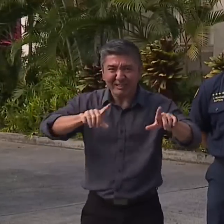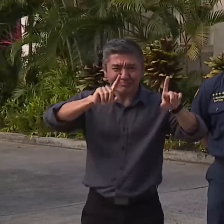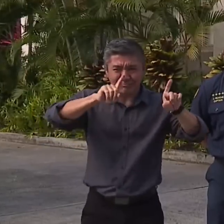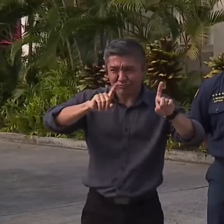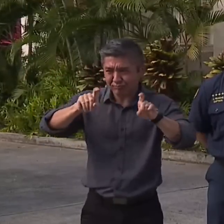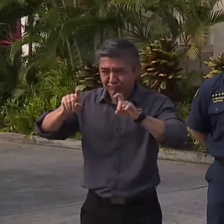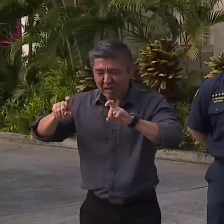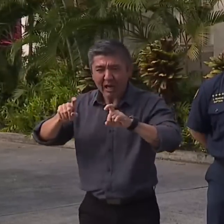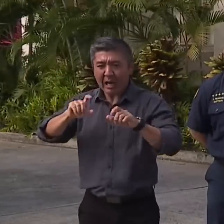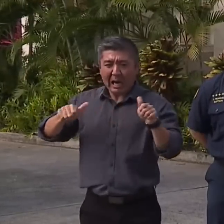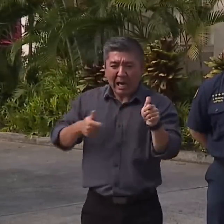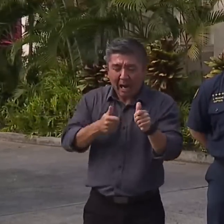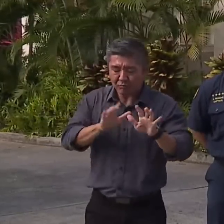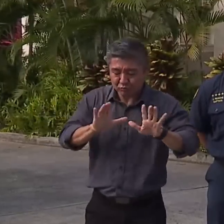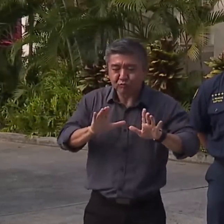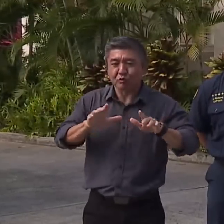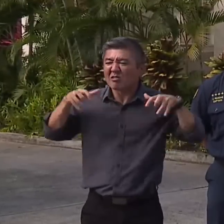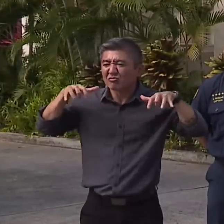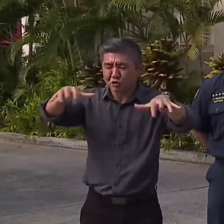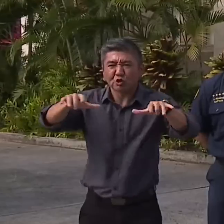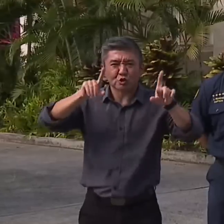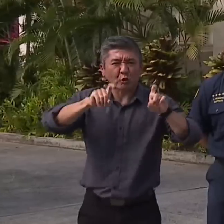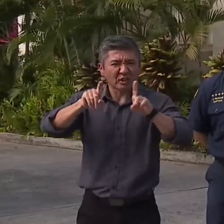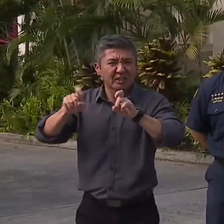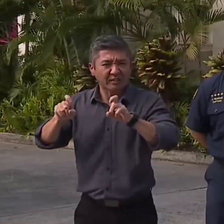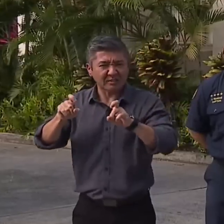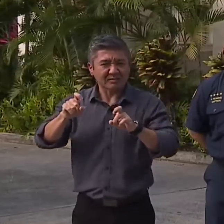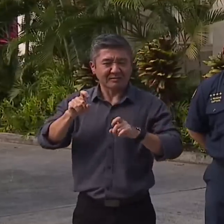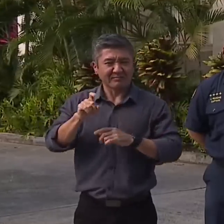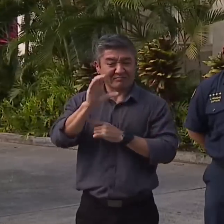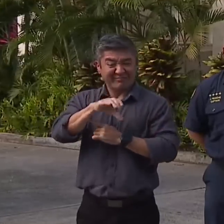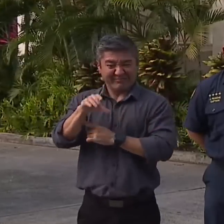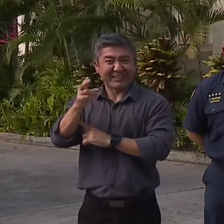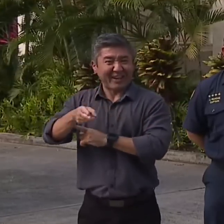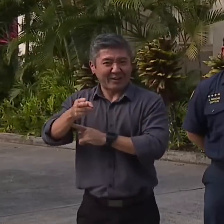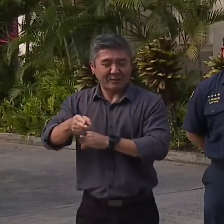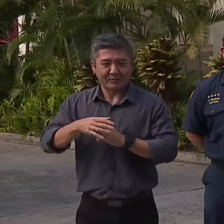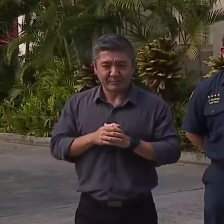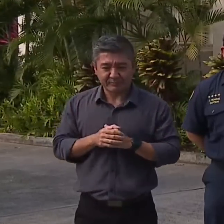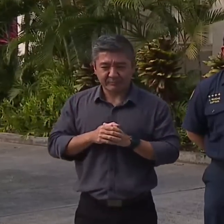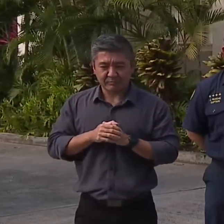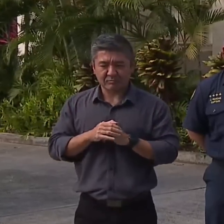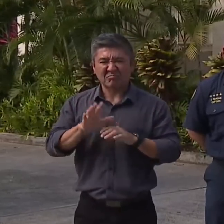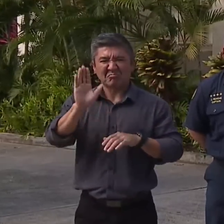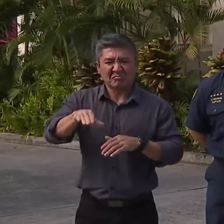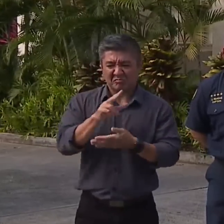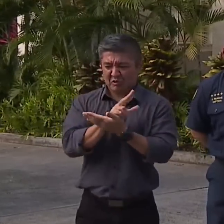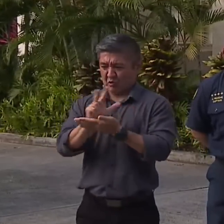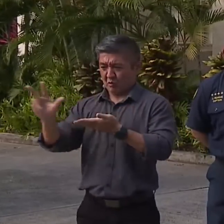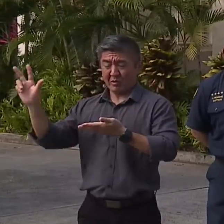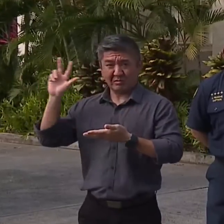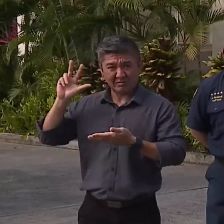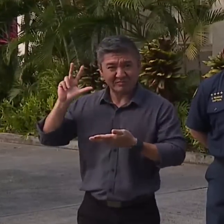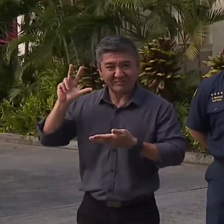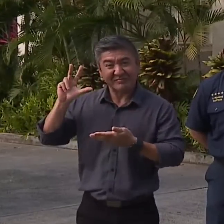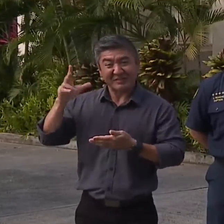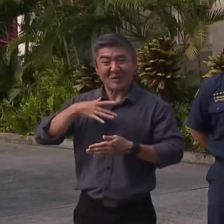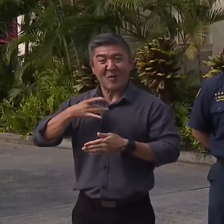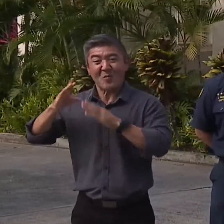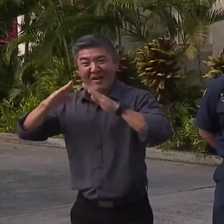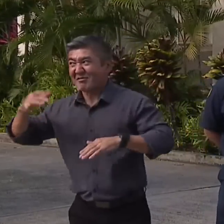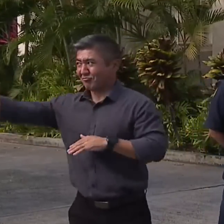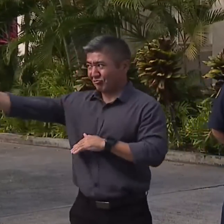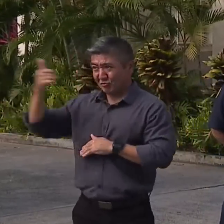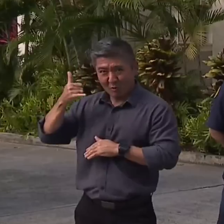excuse me, surge testing here in the city and county of Honolulu. You know, about 3 weeks ago, got a call from the White House and said,